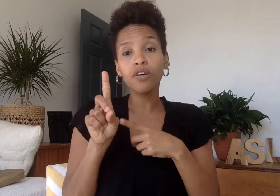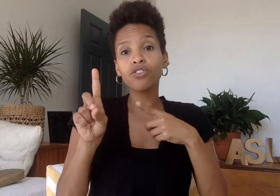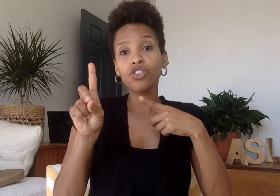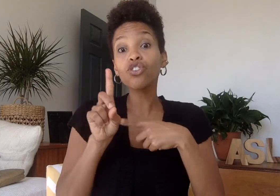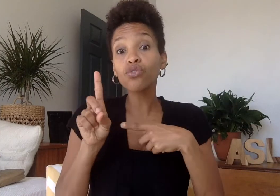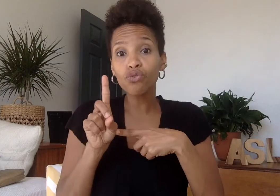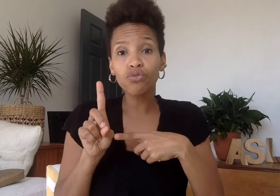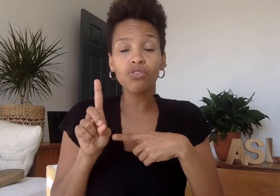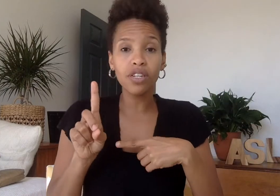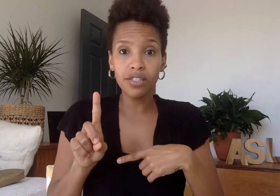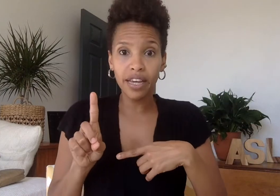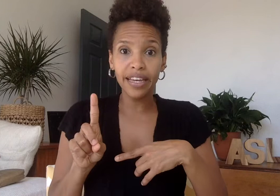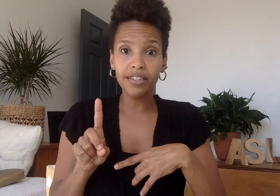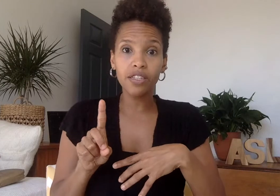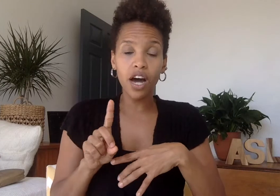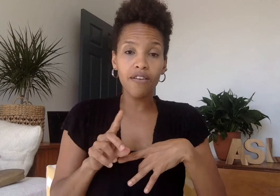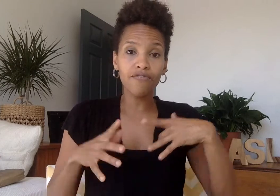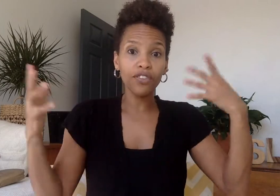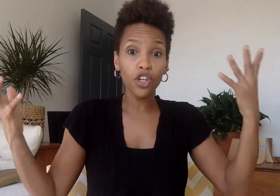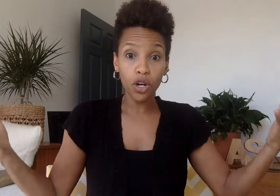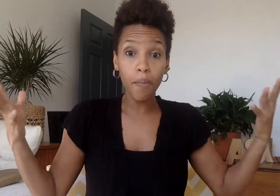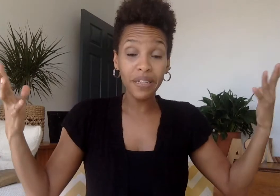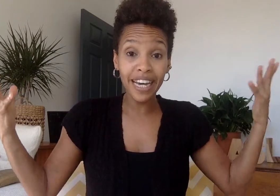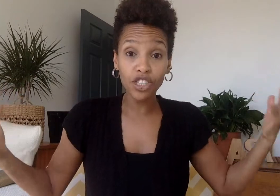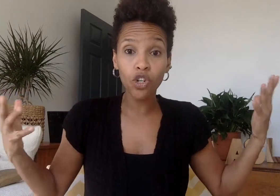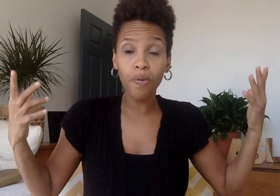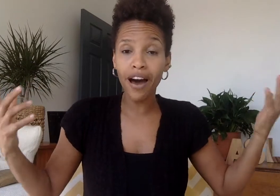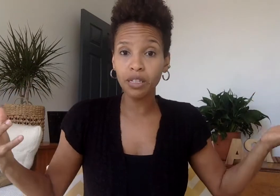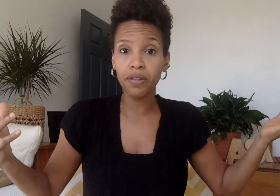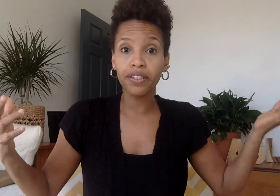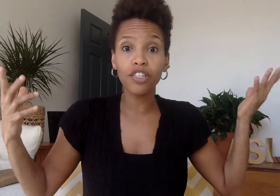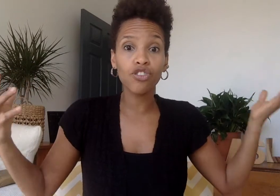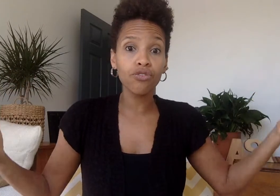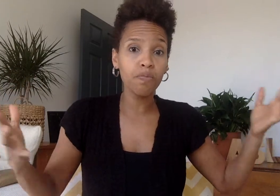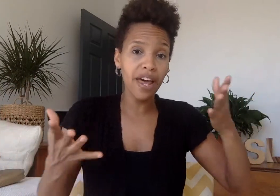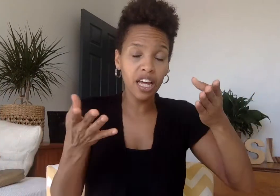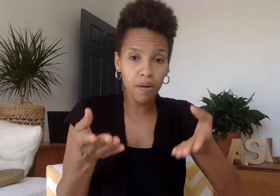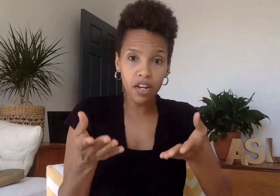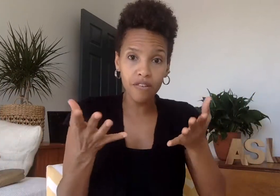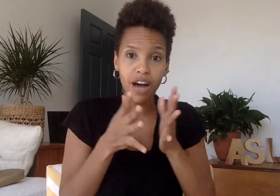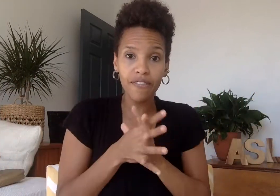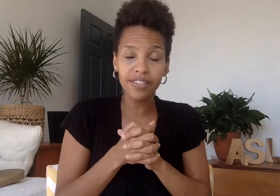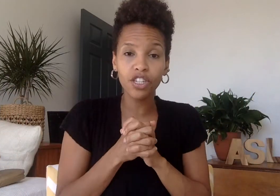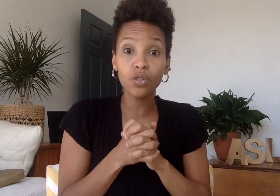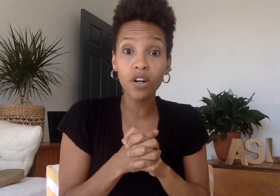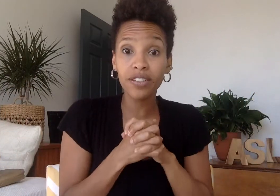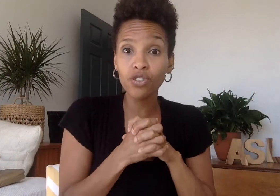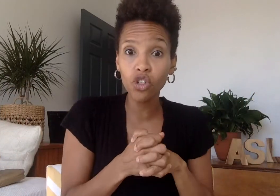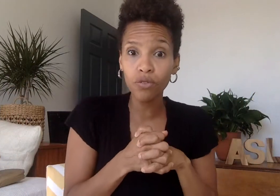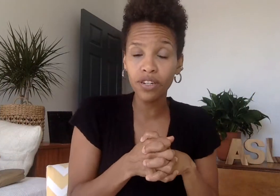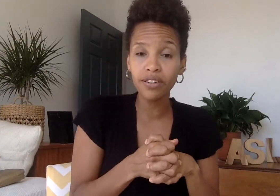fingerspelled used is a potential possibility too, depending upon obviously who our consumer is.